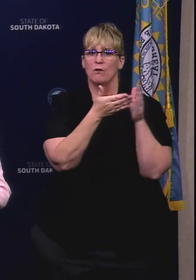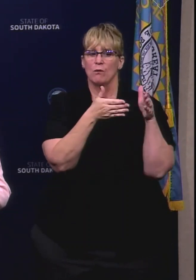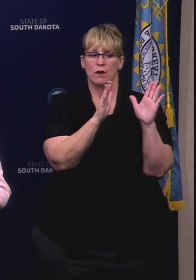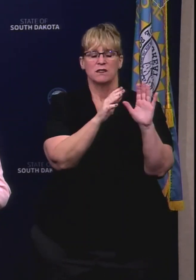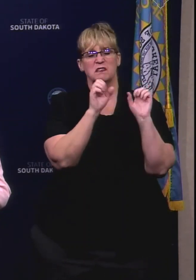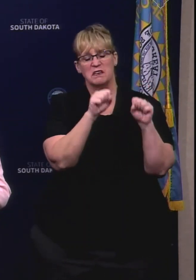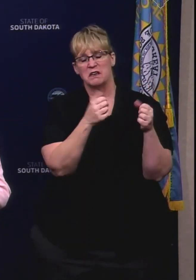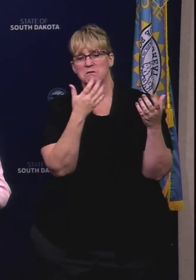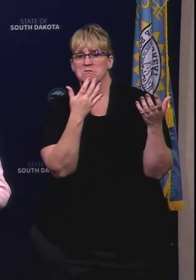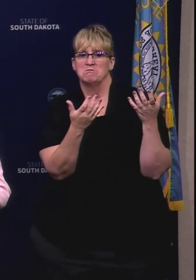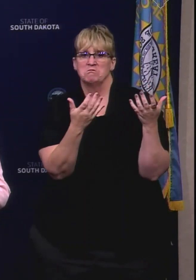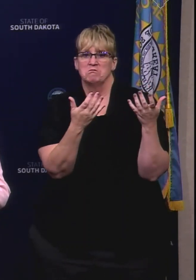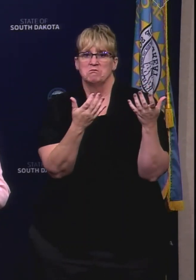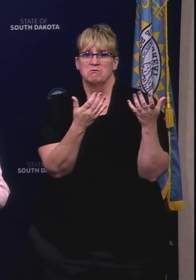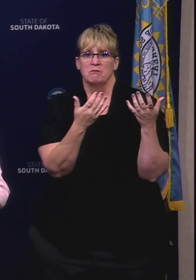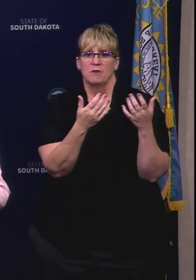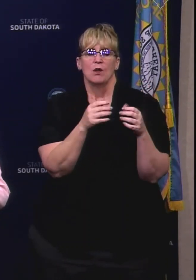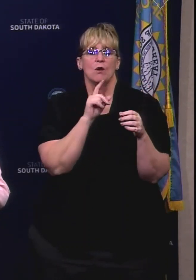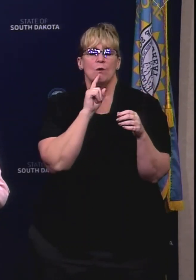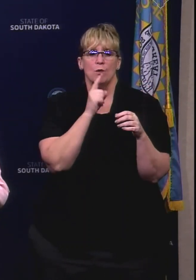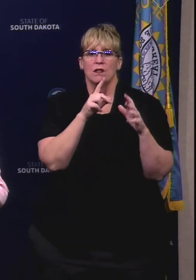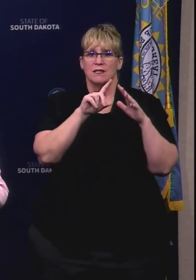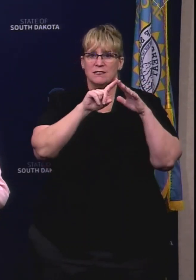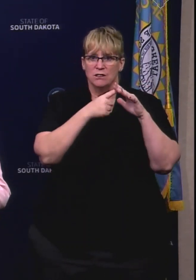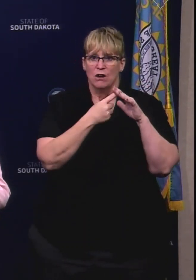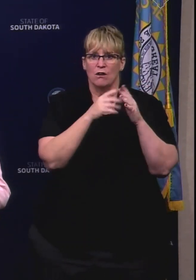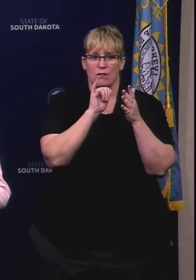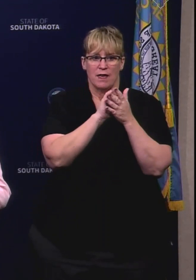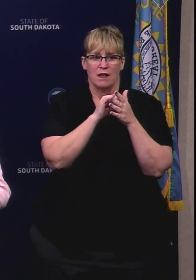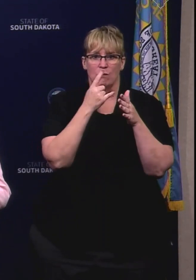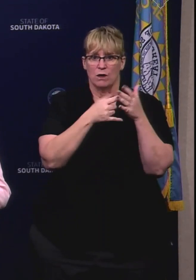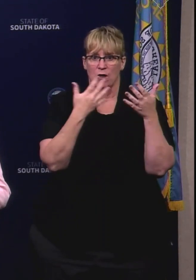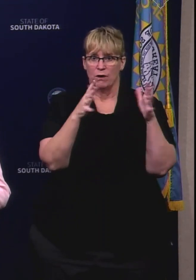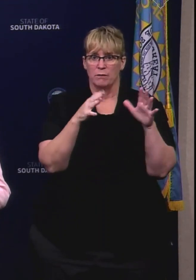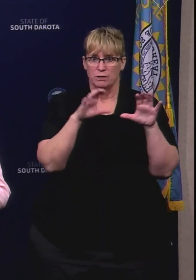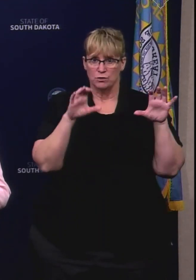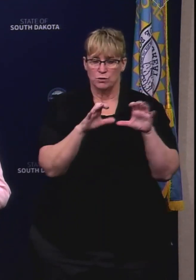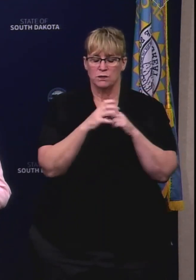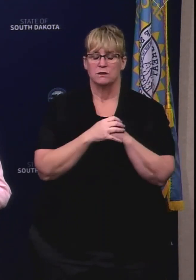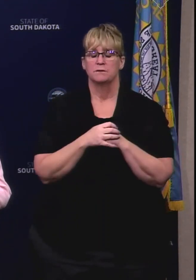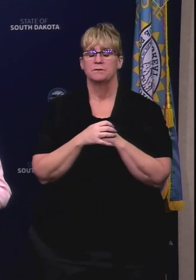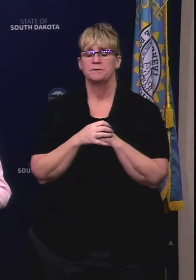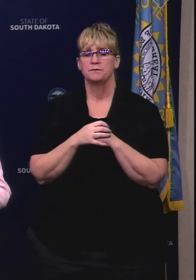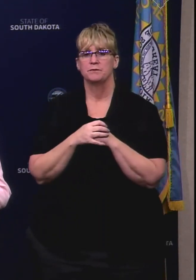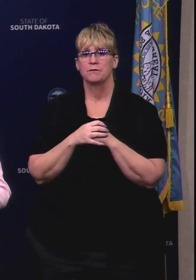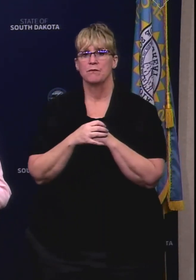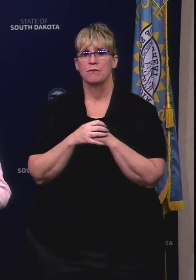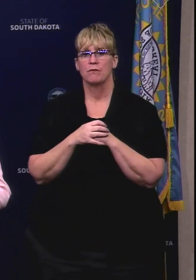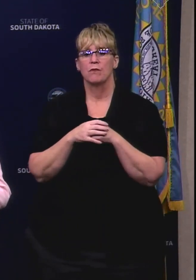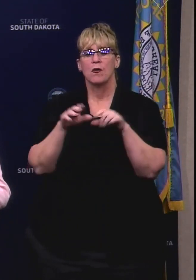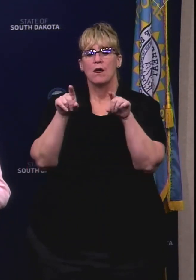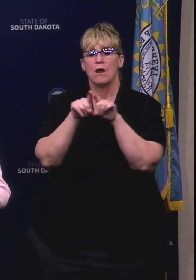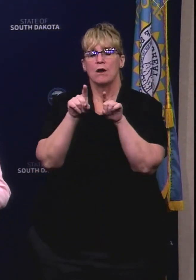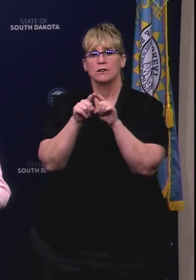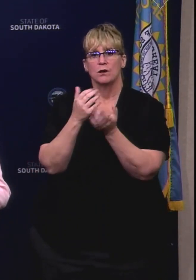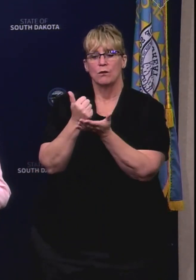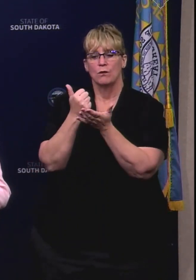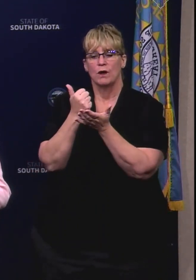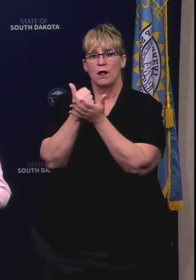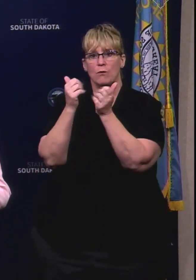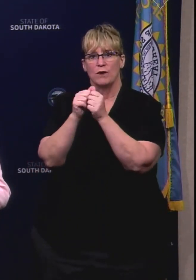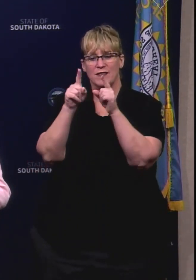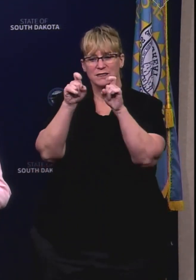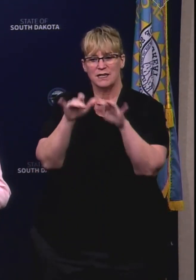can maybe augment those things that they've been doing. The other thing that we're offering is help with testing for our